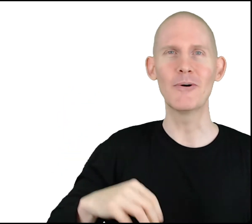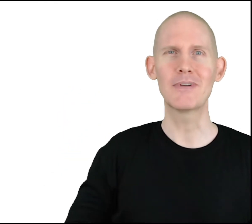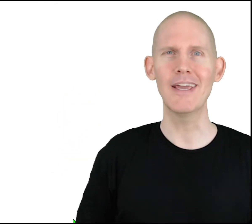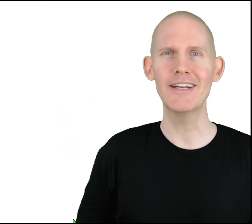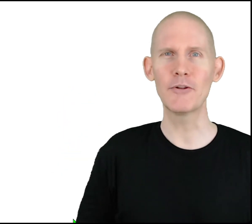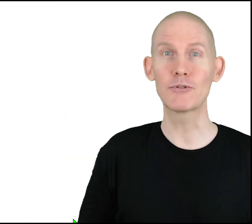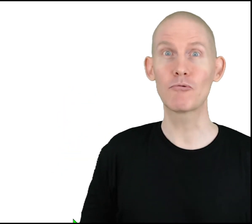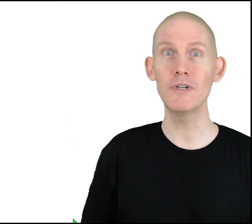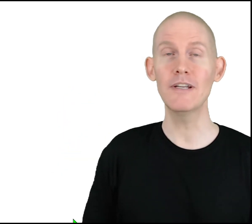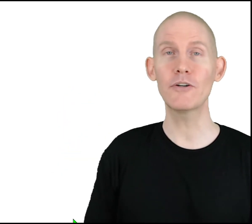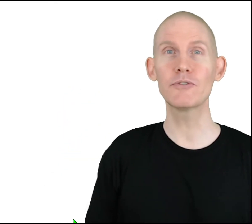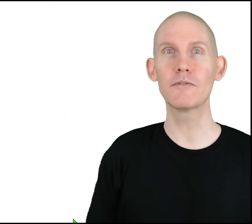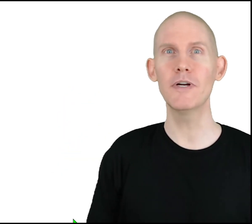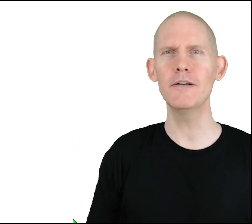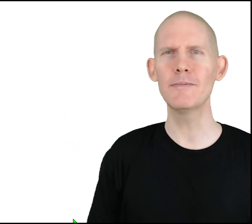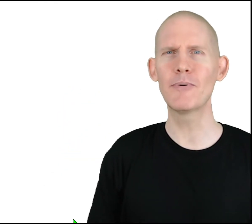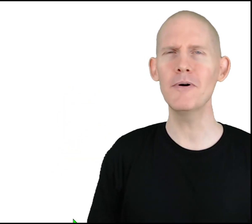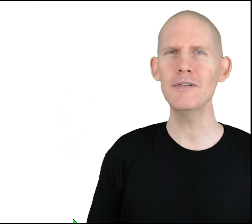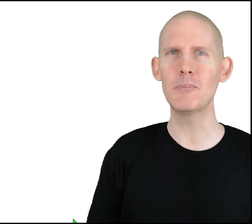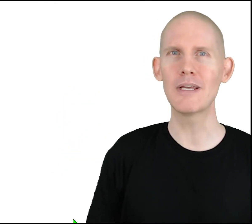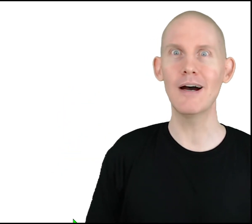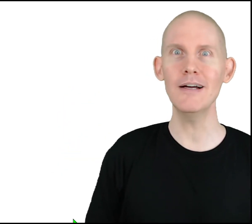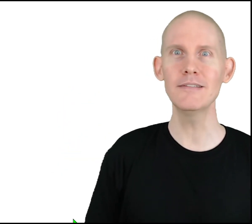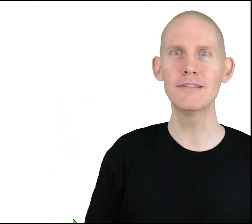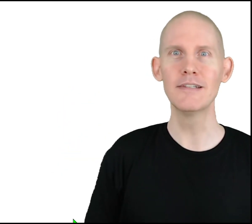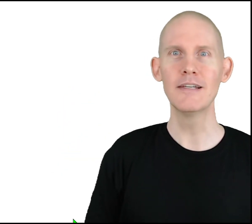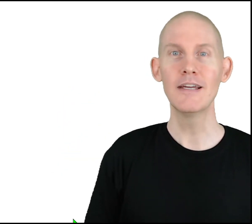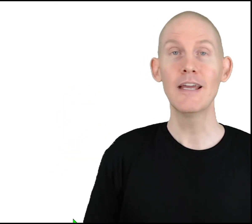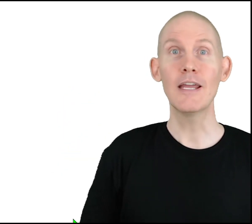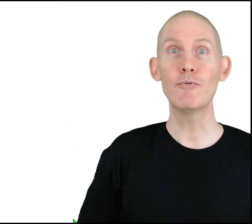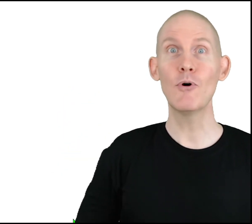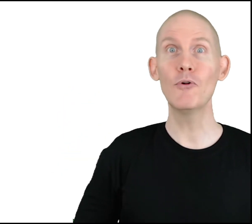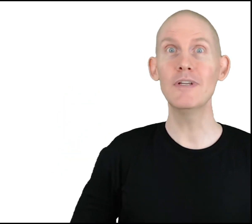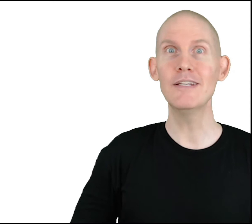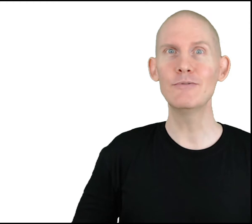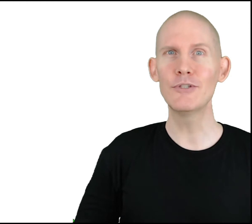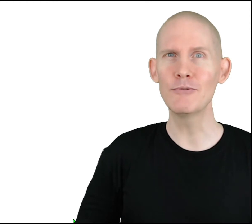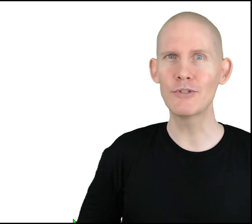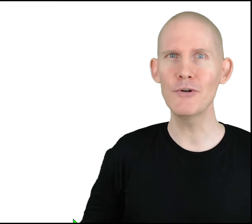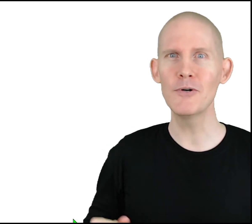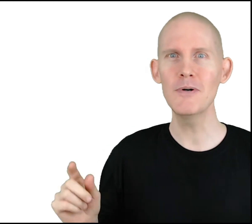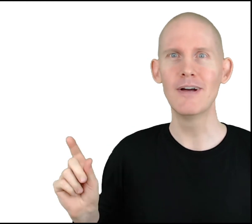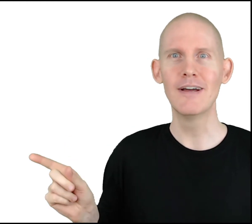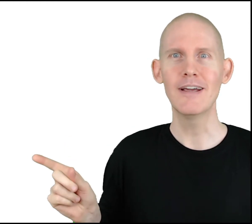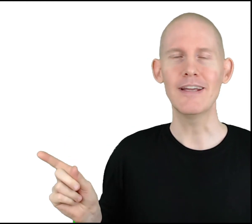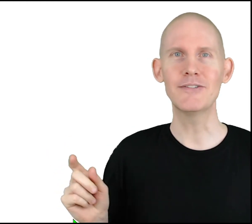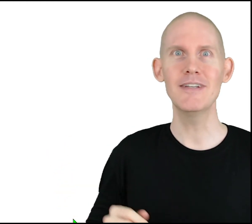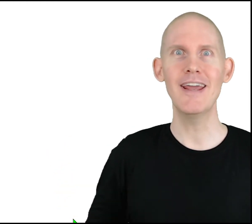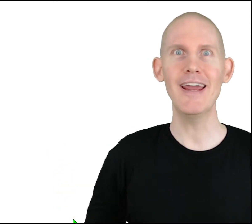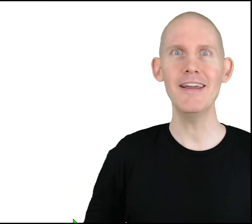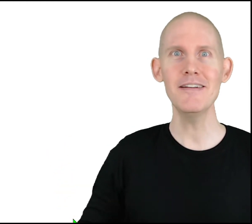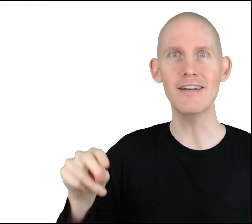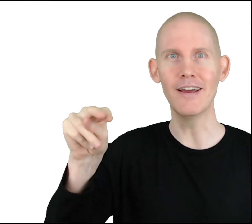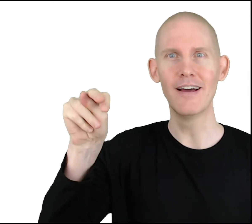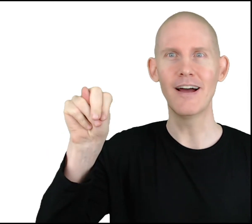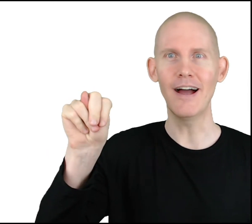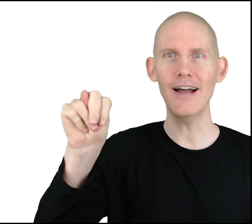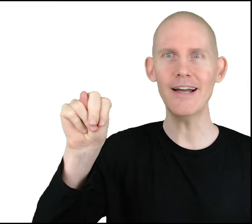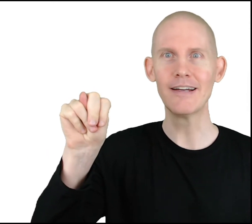Okay, now those 3 knuckles are very important because if you only do 2, it's an N. Aha! So